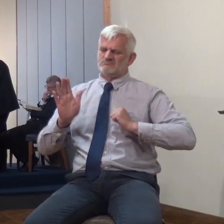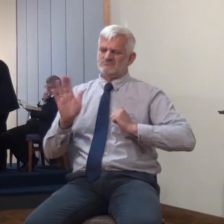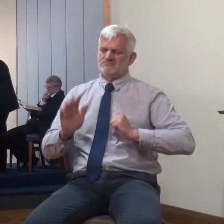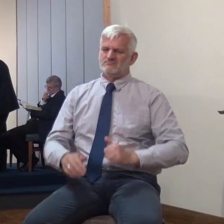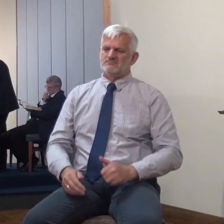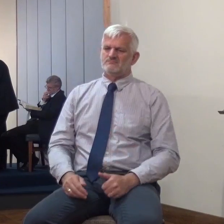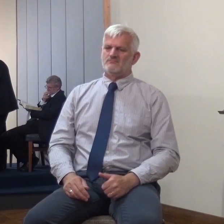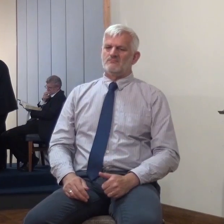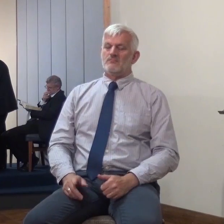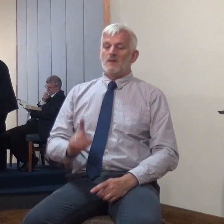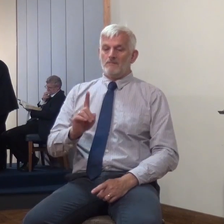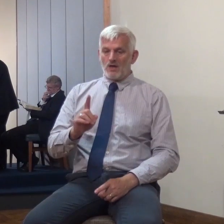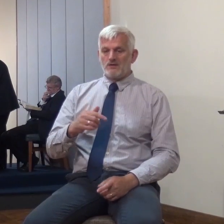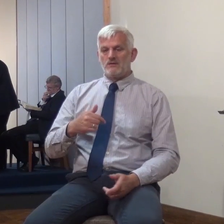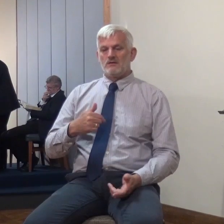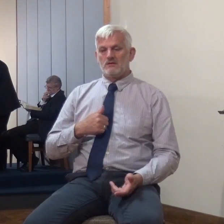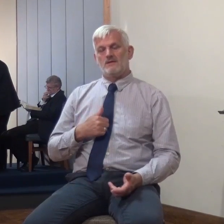should be exalted above measure,